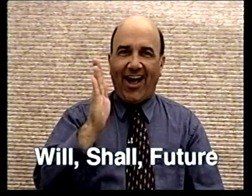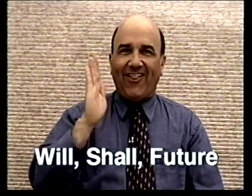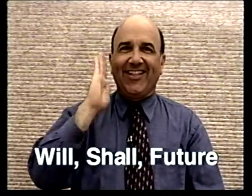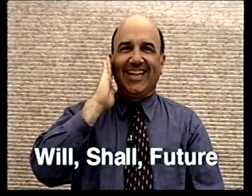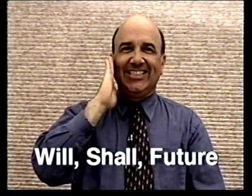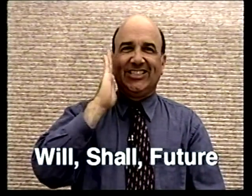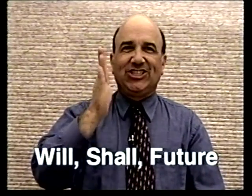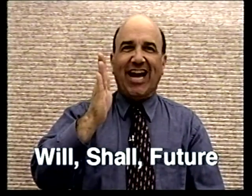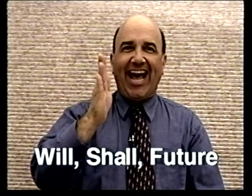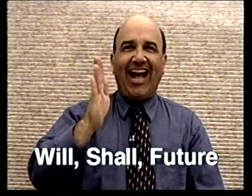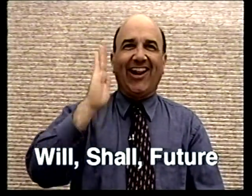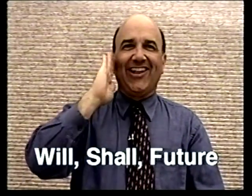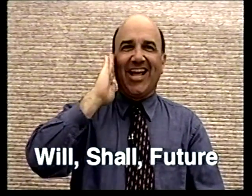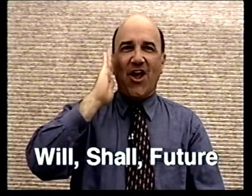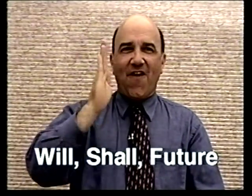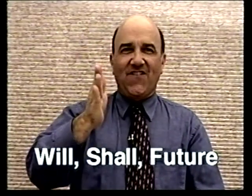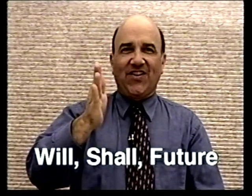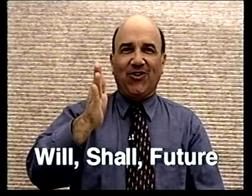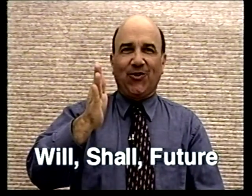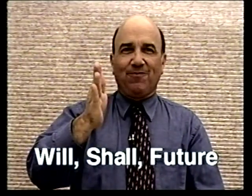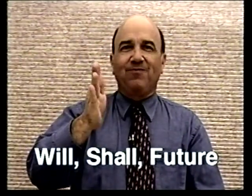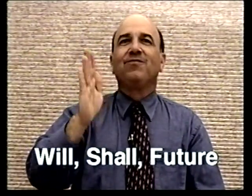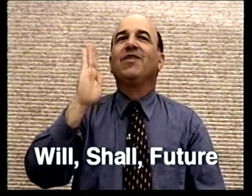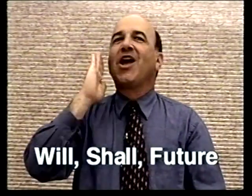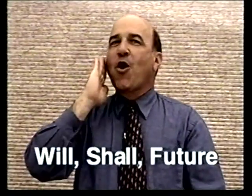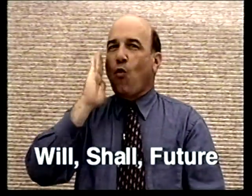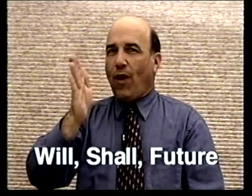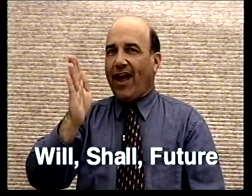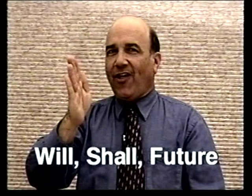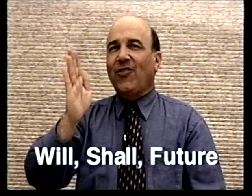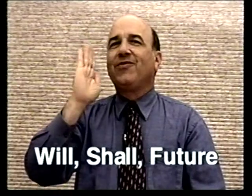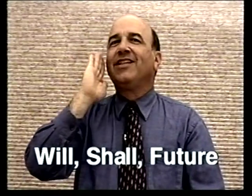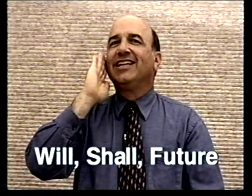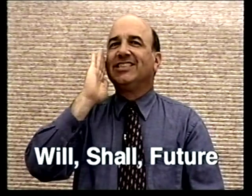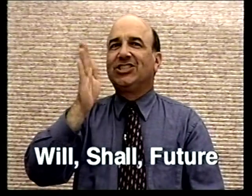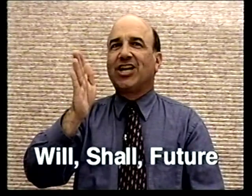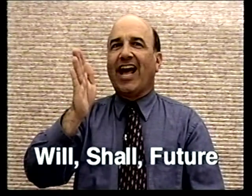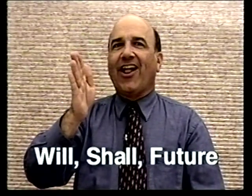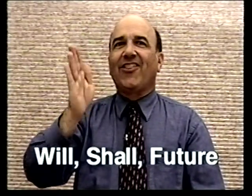Will, shall, future. Will, shall,